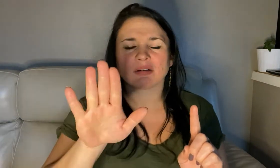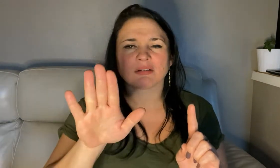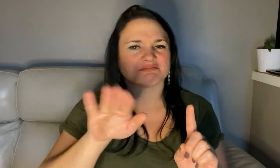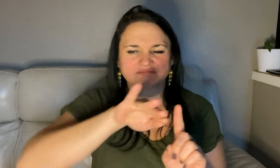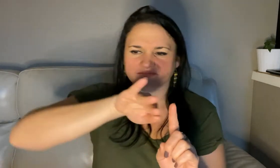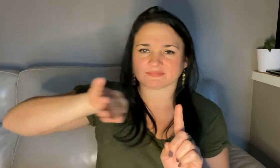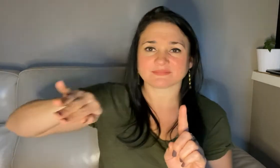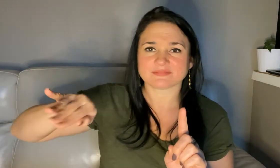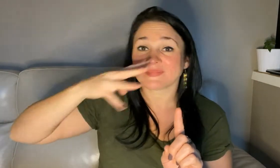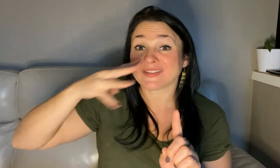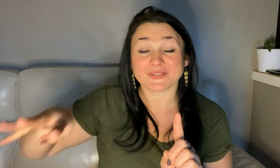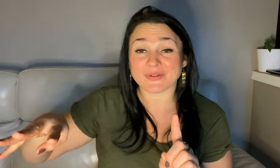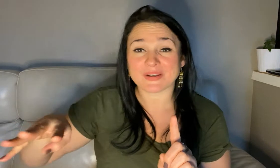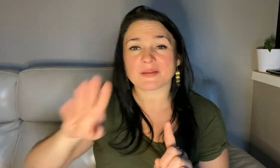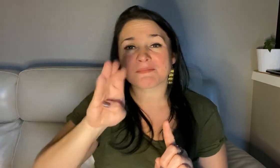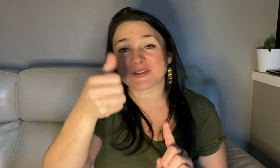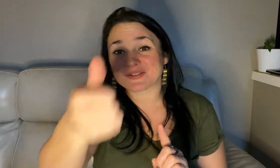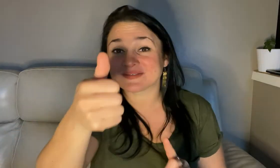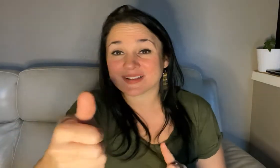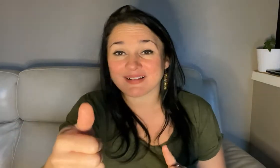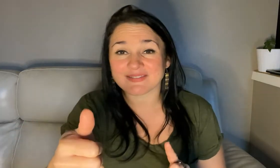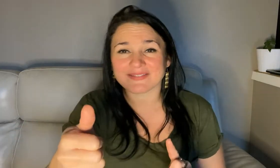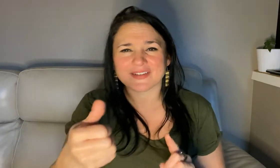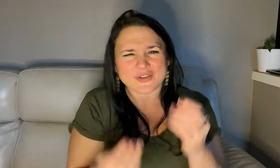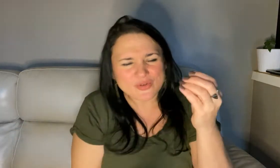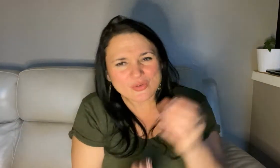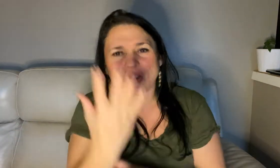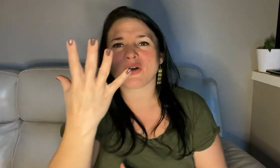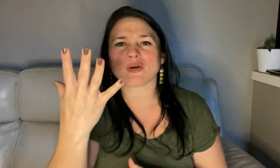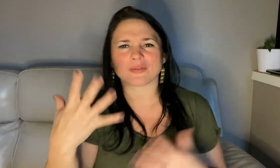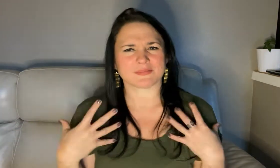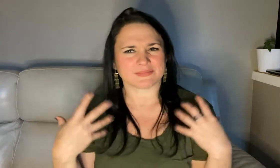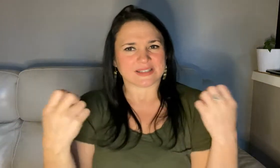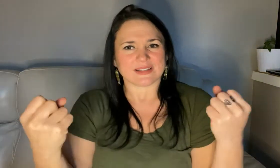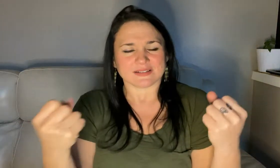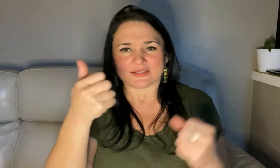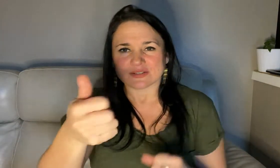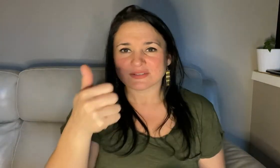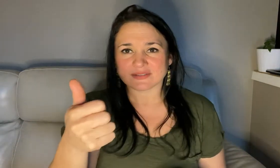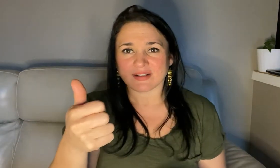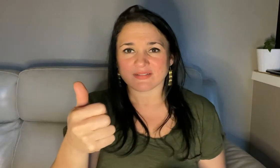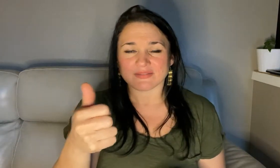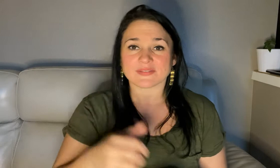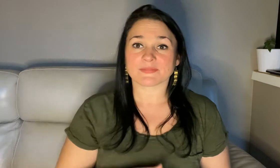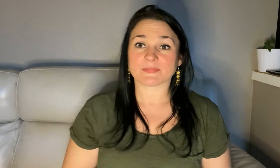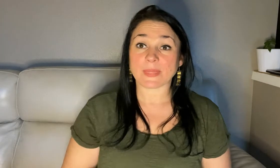look at you, and talk about you. Ignore that. Be yourself. Let yourself grow and heal